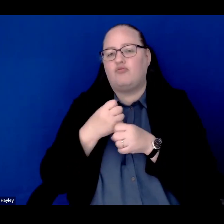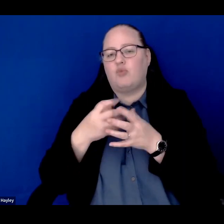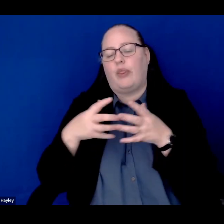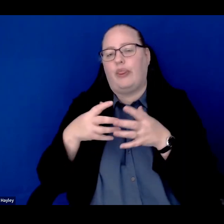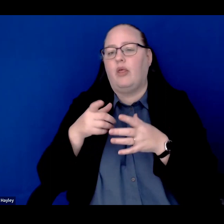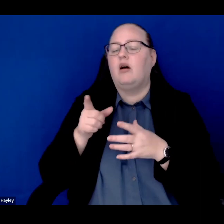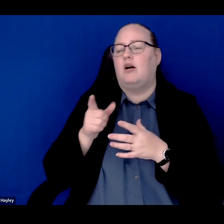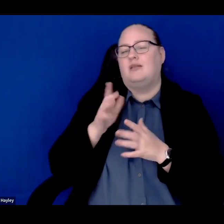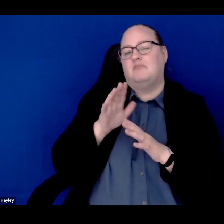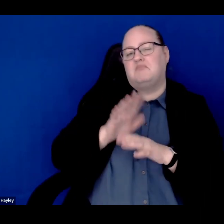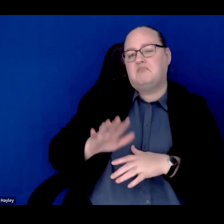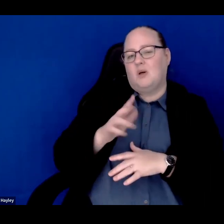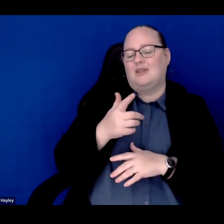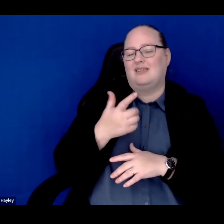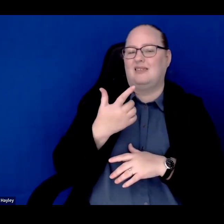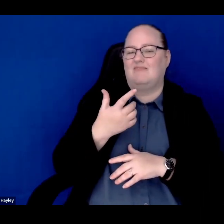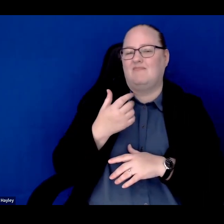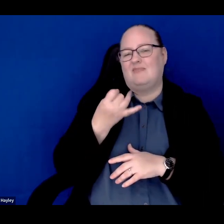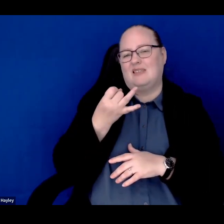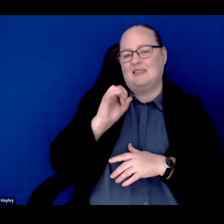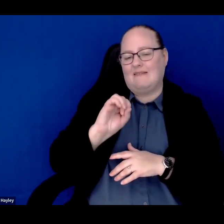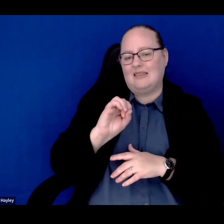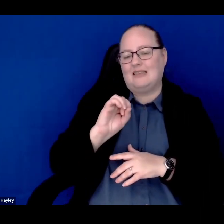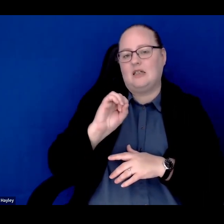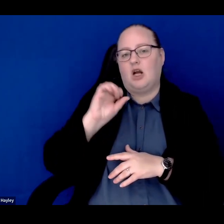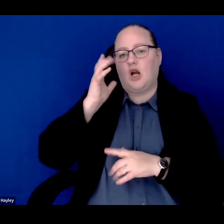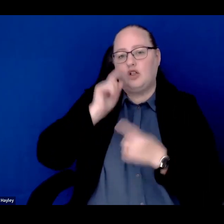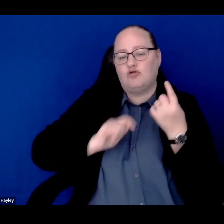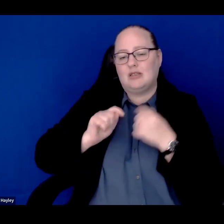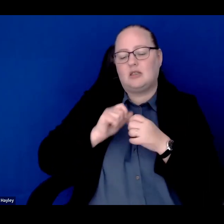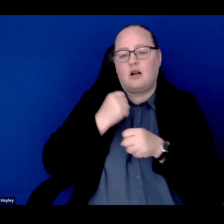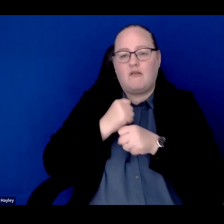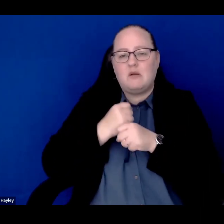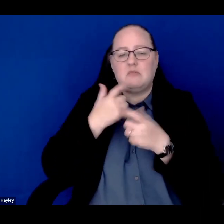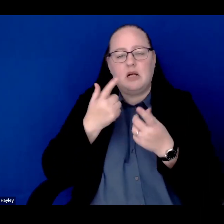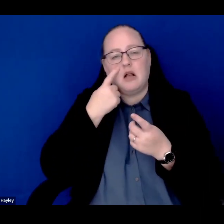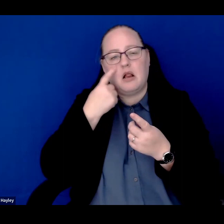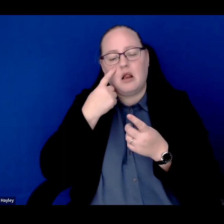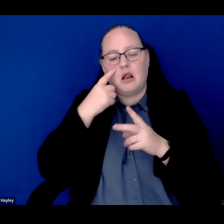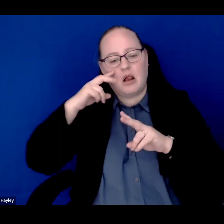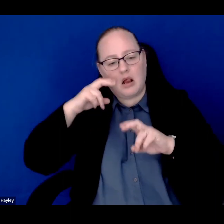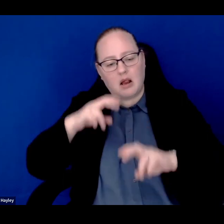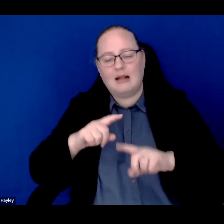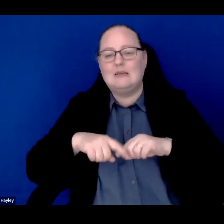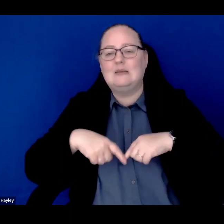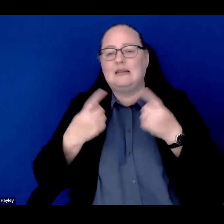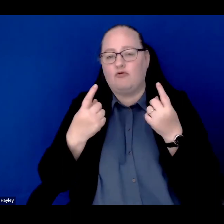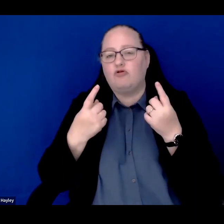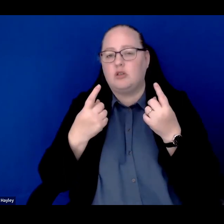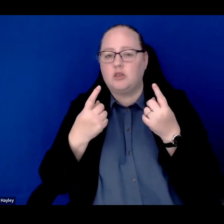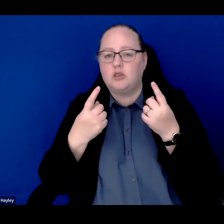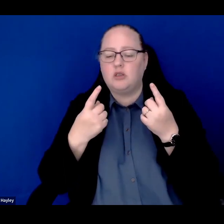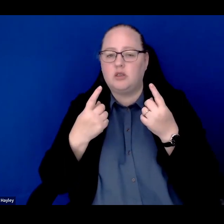whether indicator-based or to inform their decision-making, or different approaches. For degrowth, have you come across